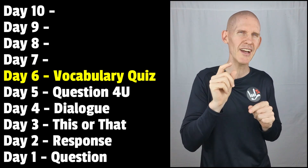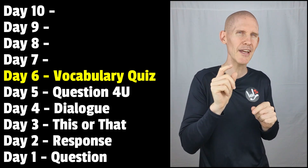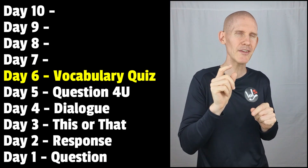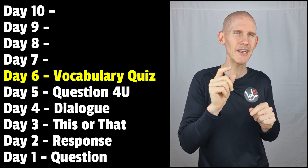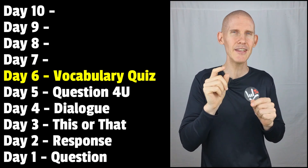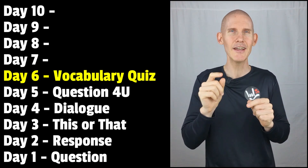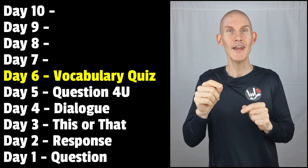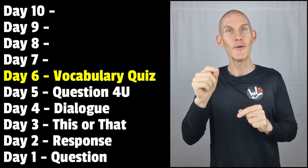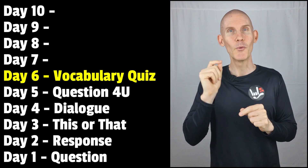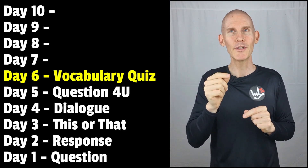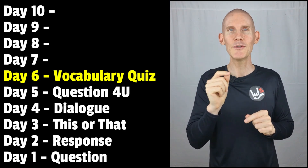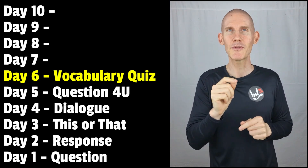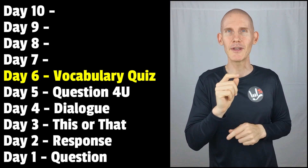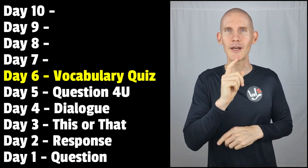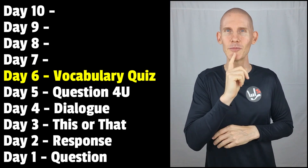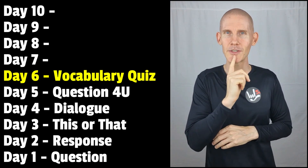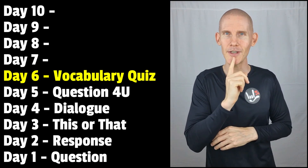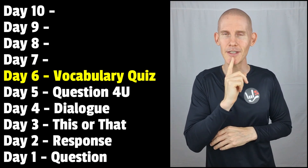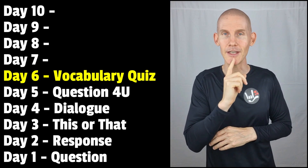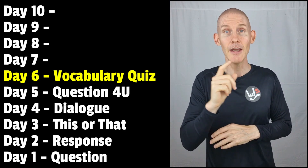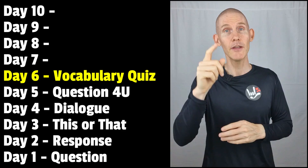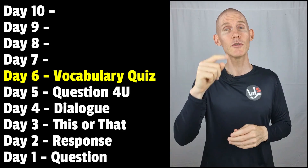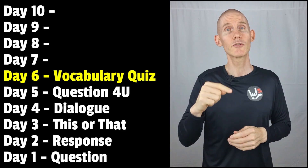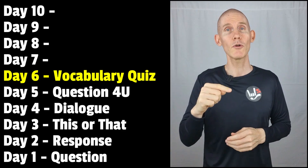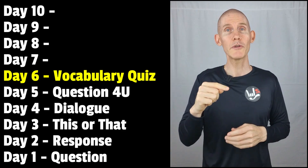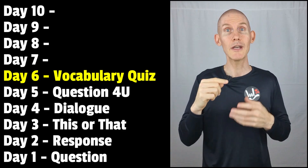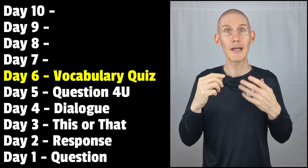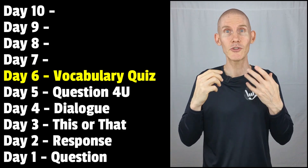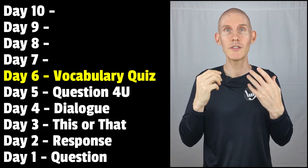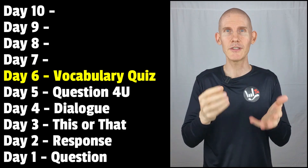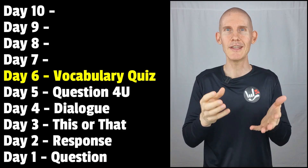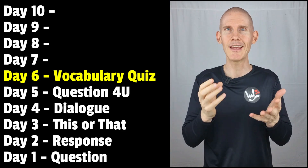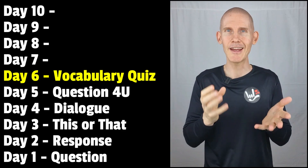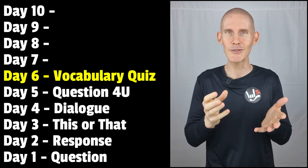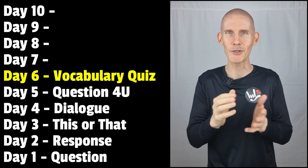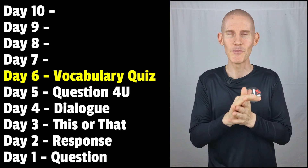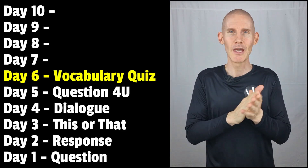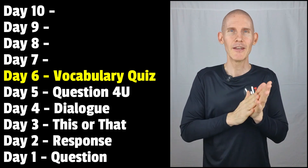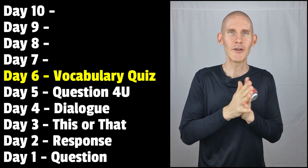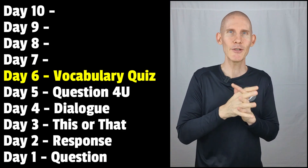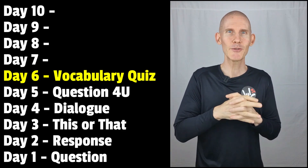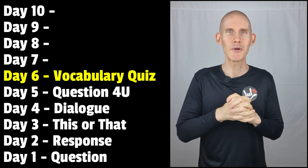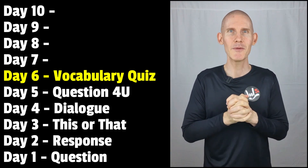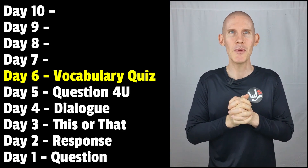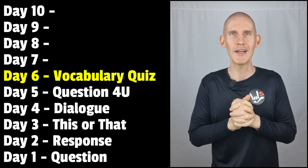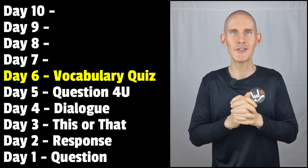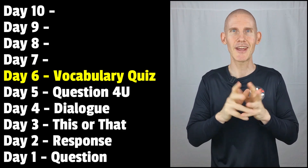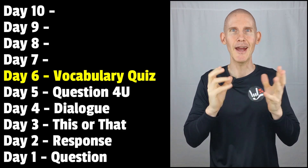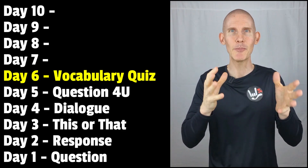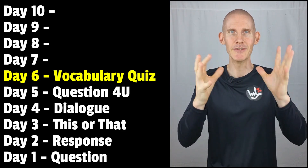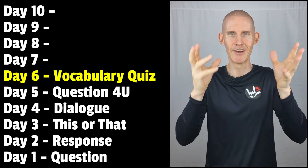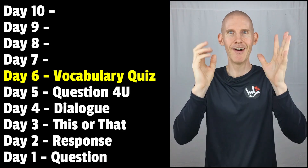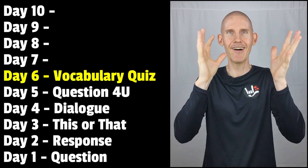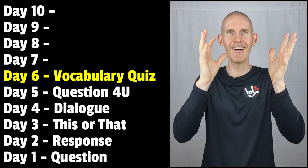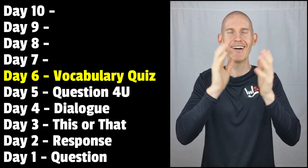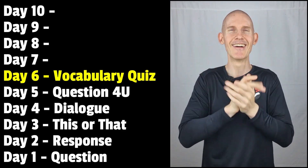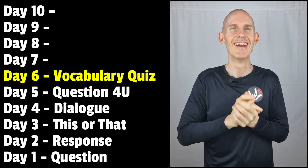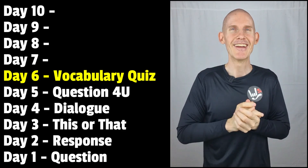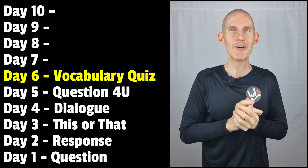have an idea, what do you think I'm signing? Then you can scroll down and actually see the answer. Now here's where the magic happens. Now in